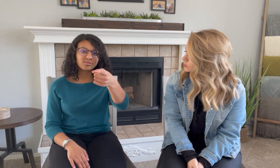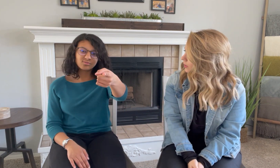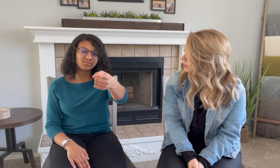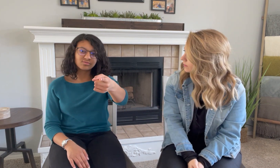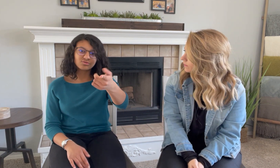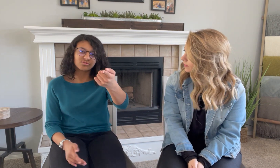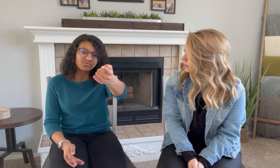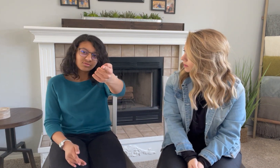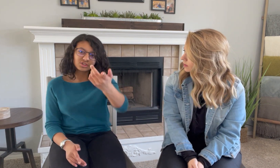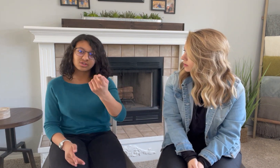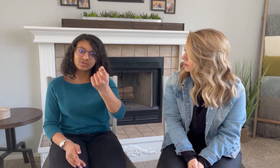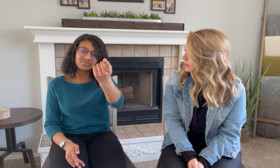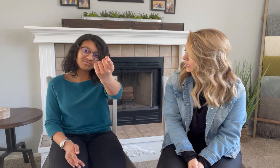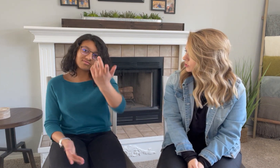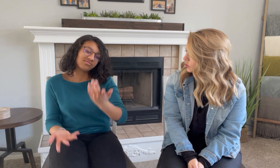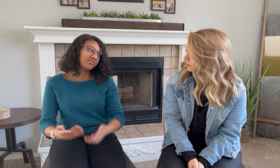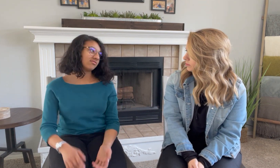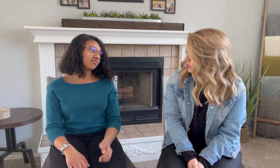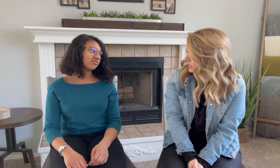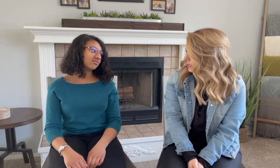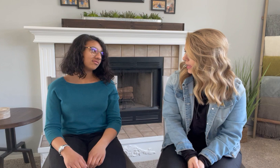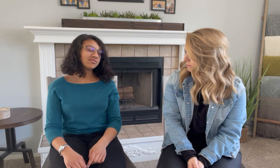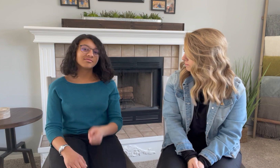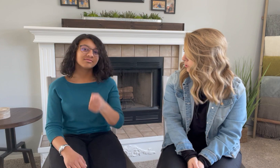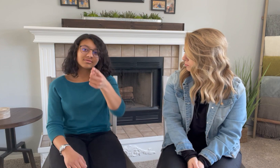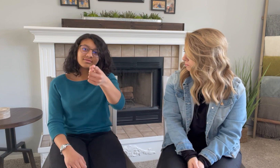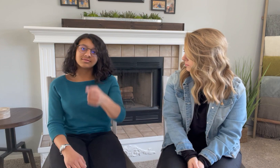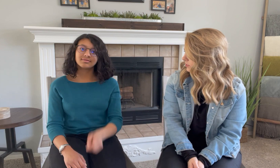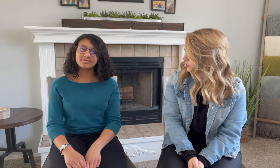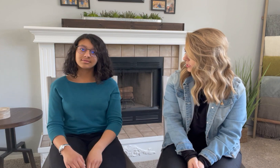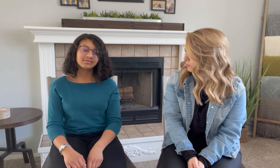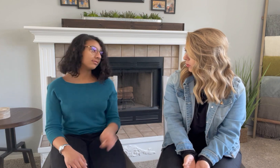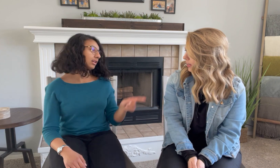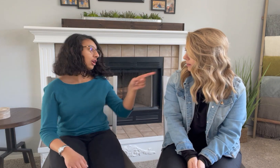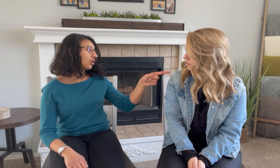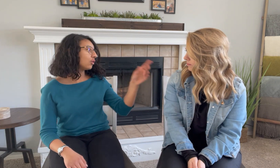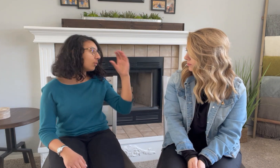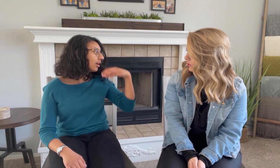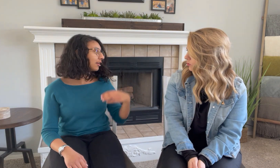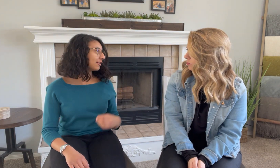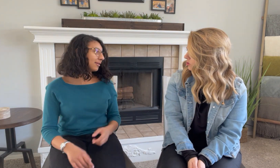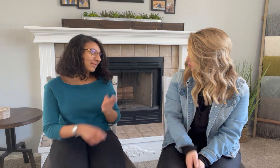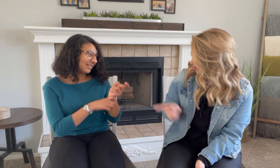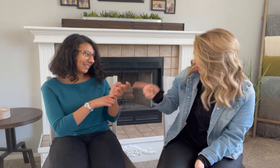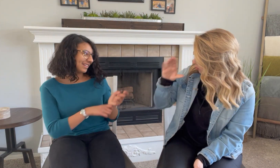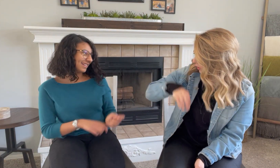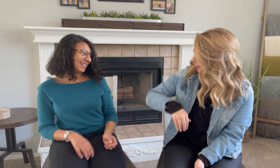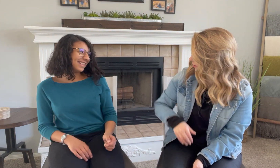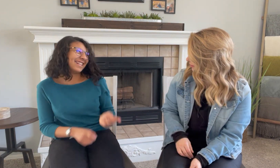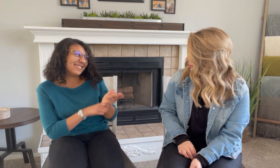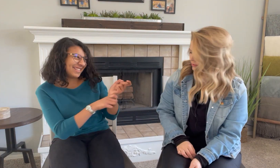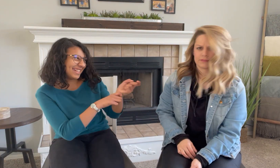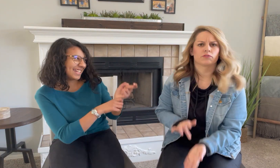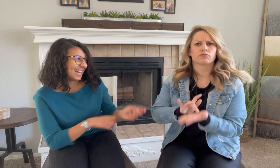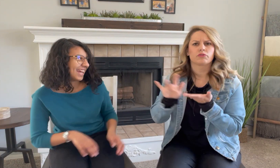one is you, just like that. You. I'm just gonna point at him. You're weird.